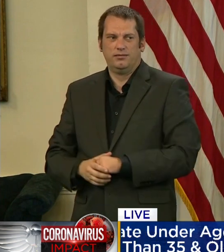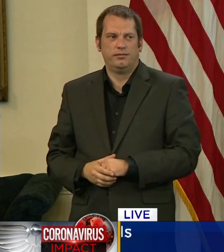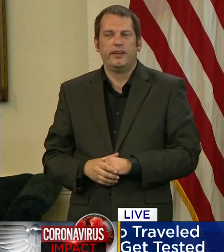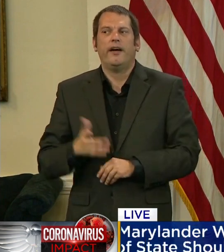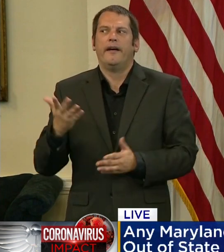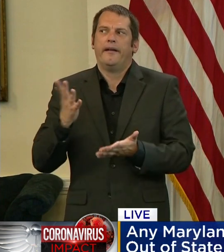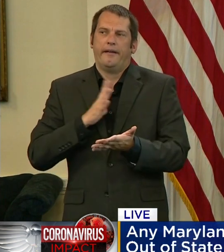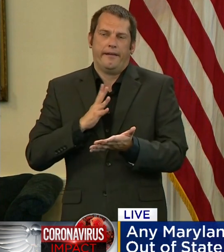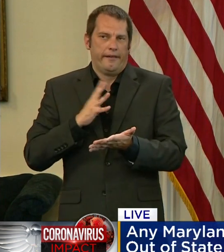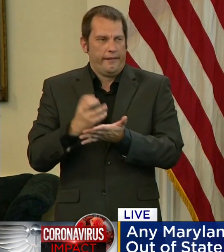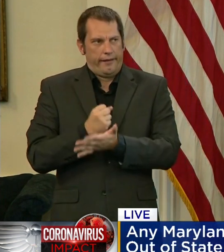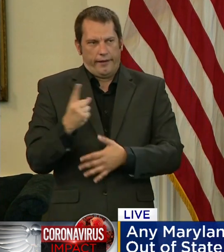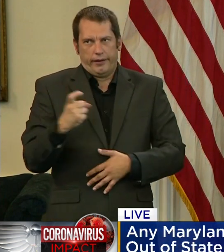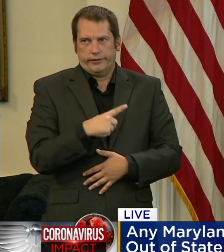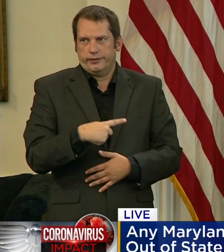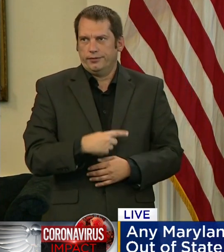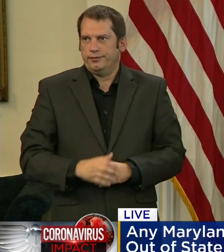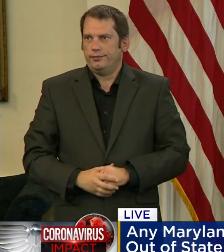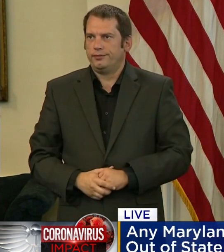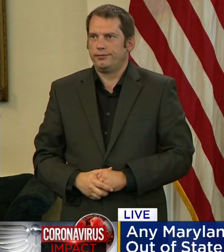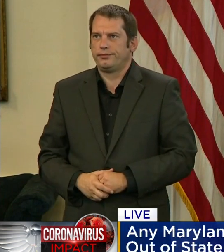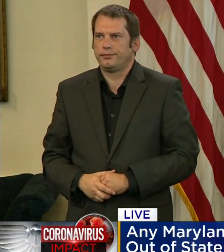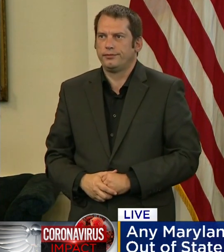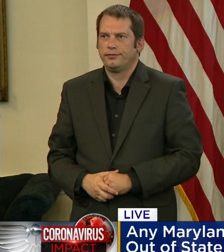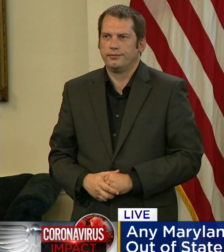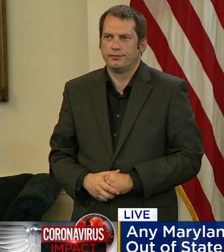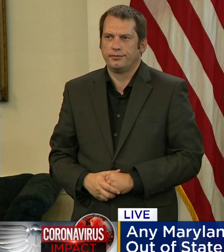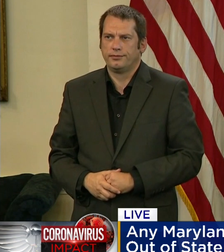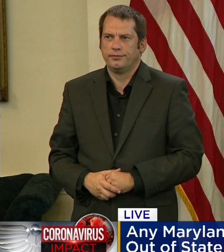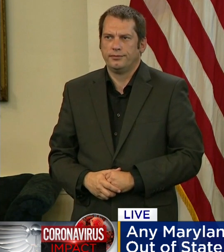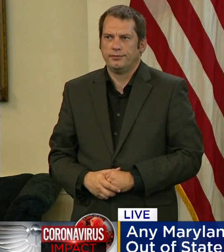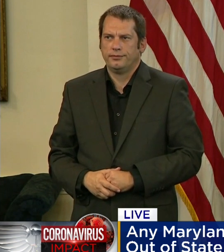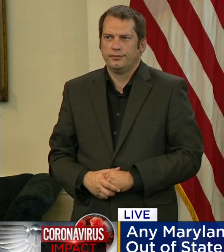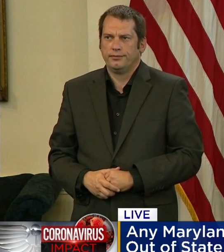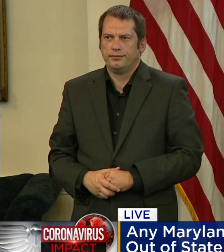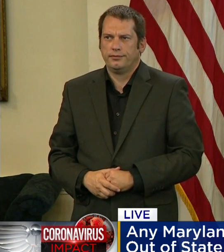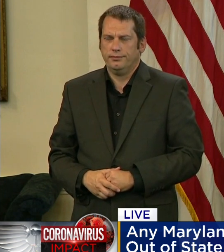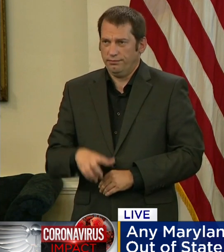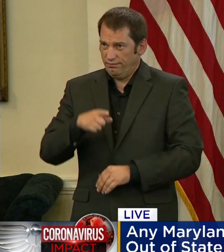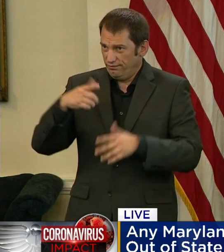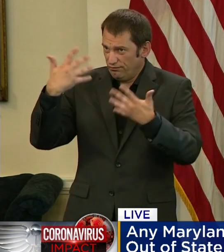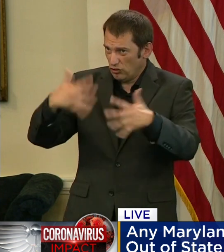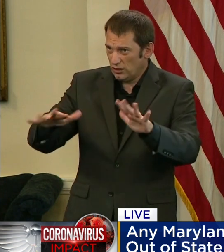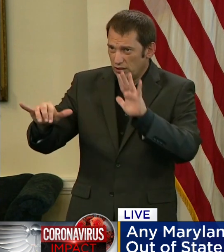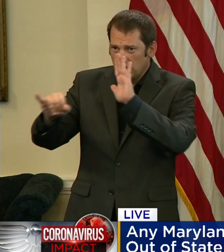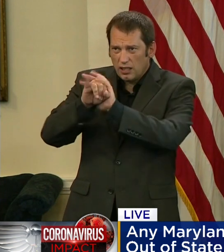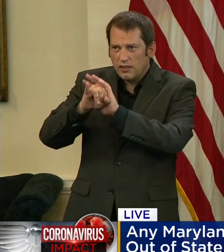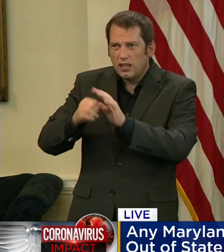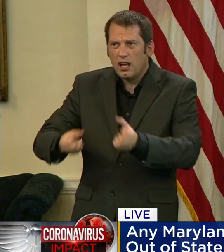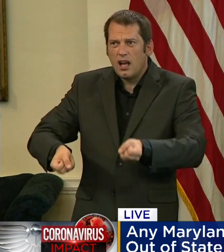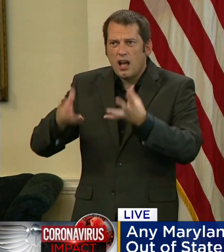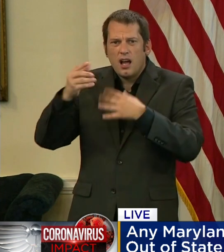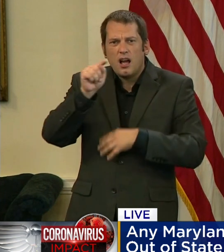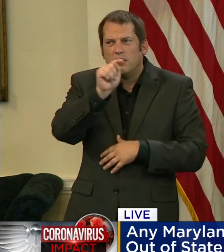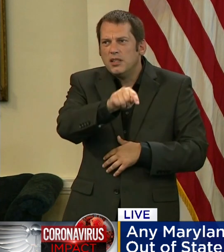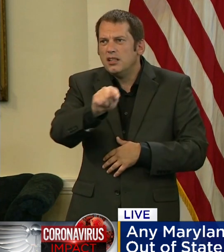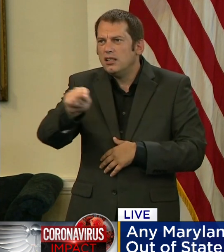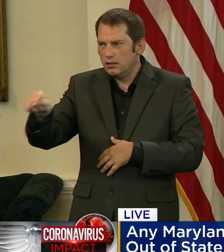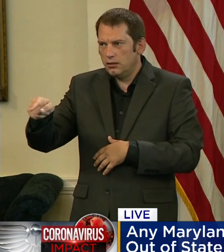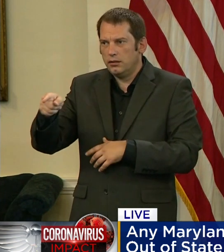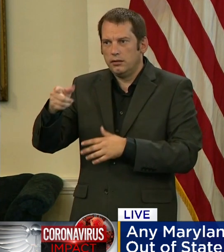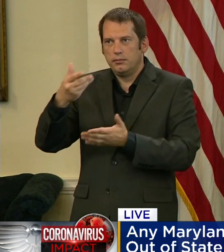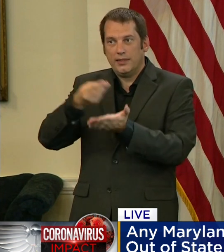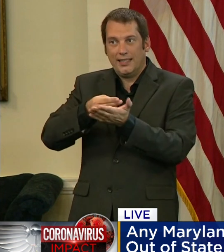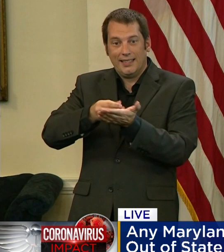Have you been able to identify how much may have been paid out to these fraudsters before you detected